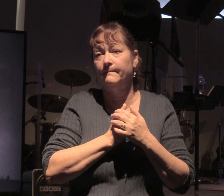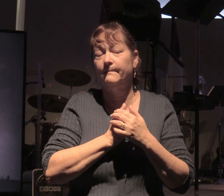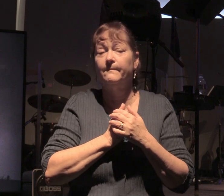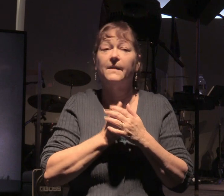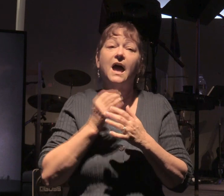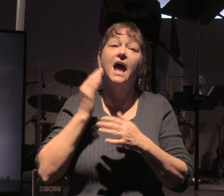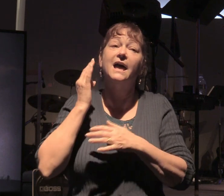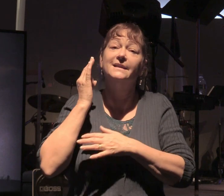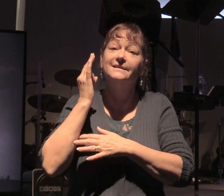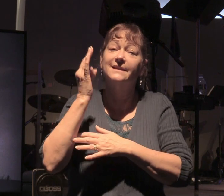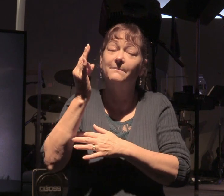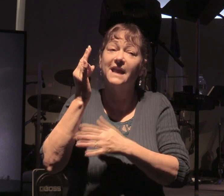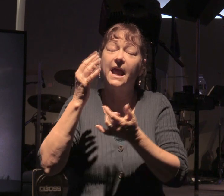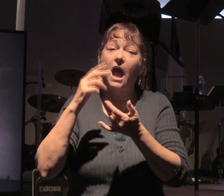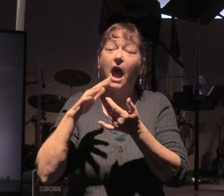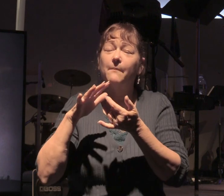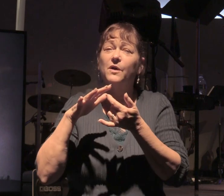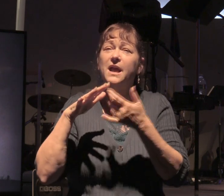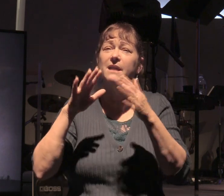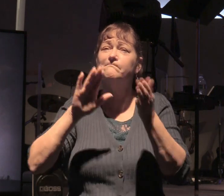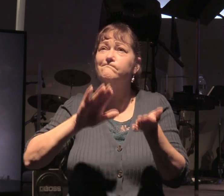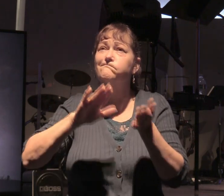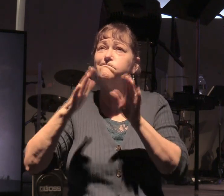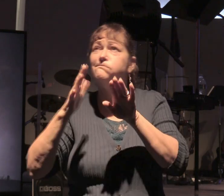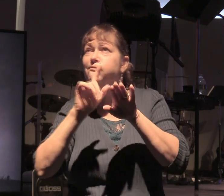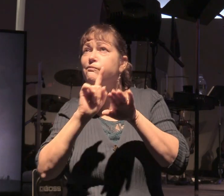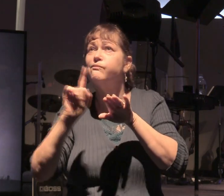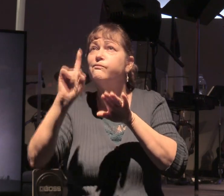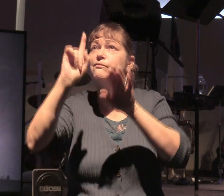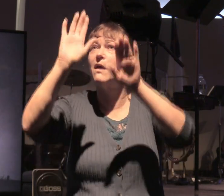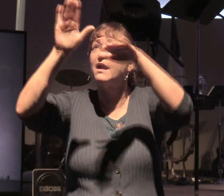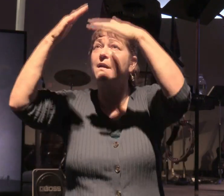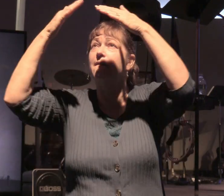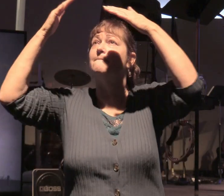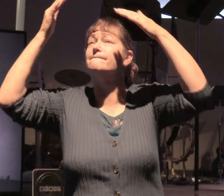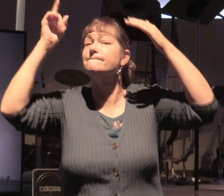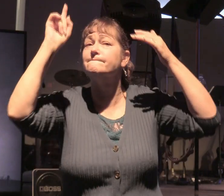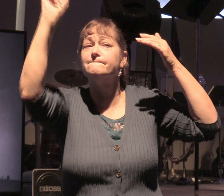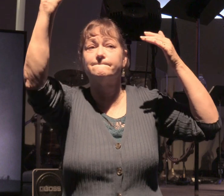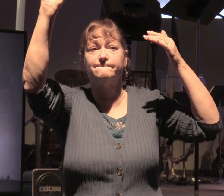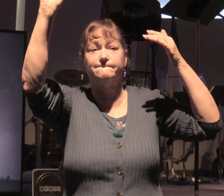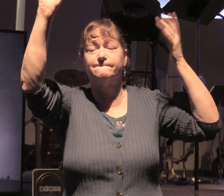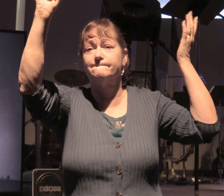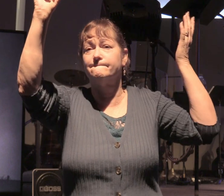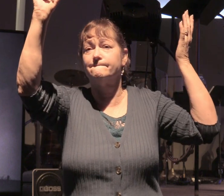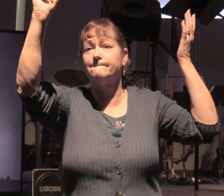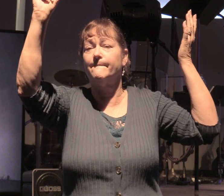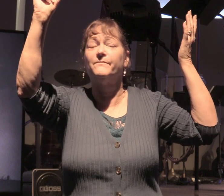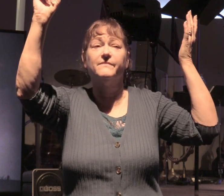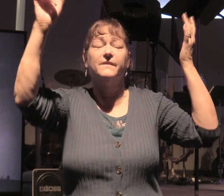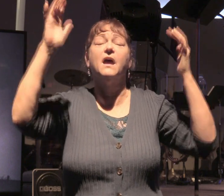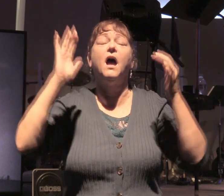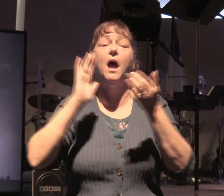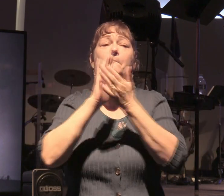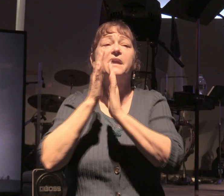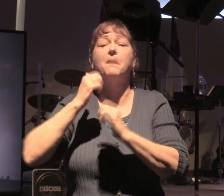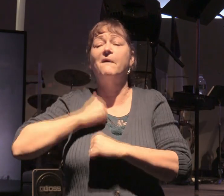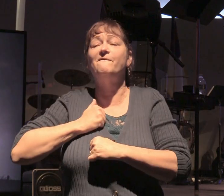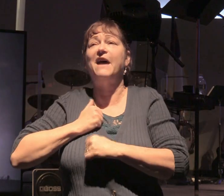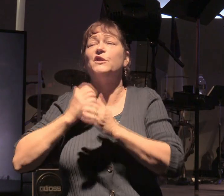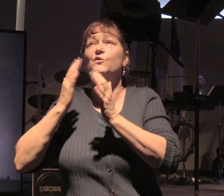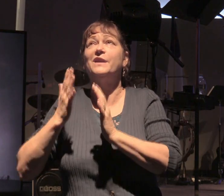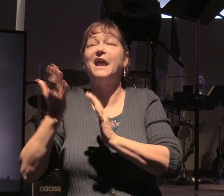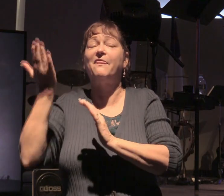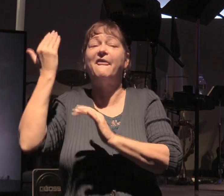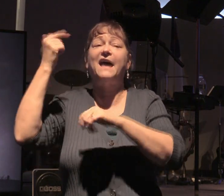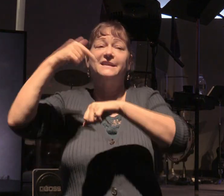Someday, I'm going to step across the threshold of this life into eternity. I'll become a veteran then. I'll have